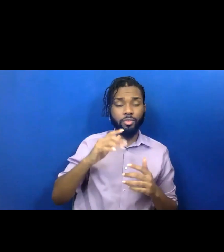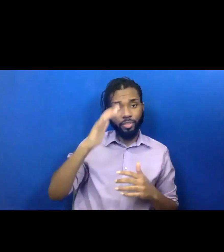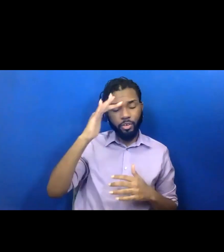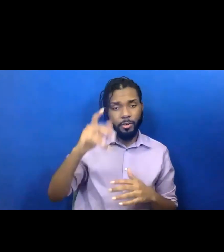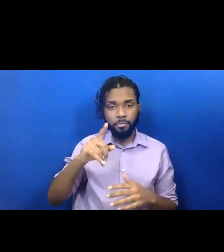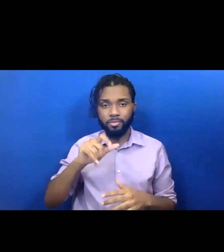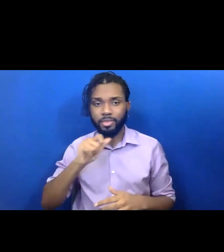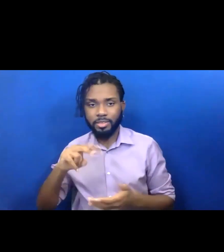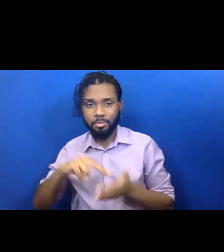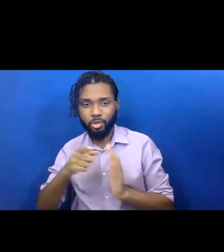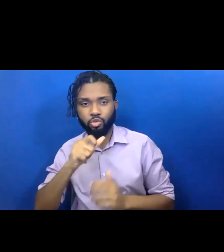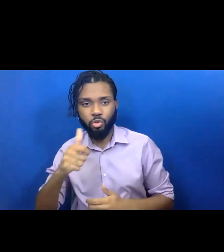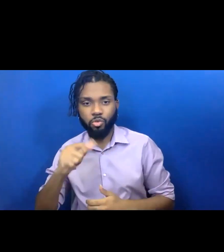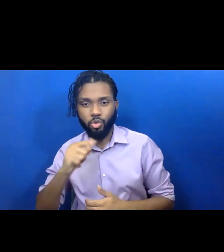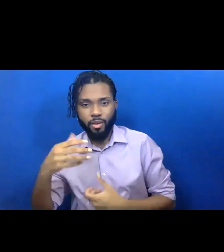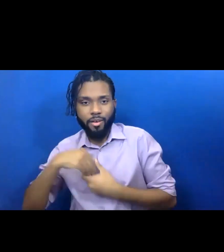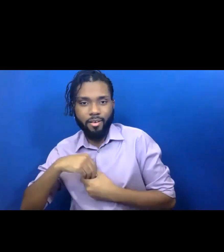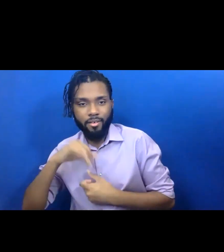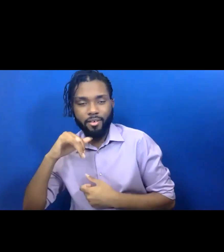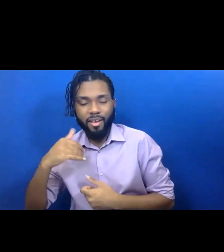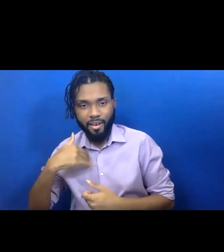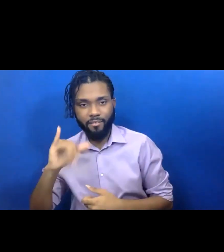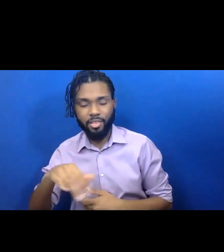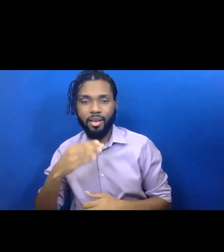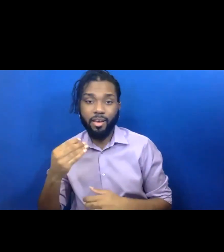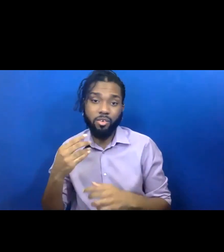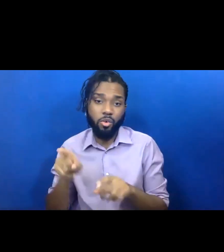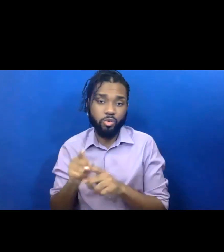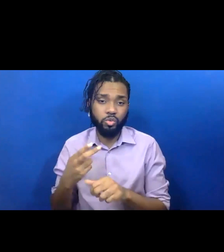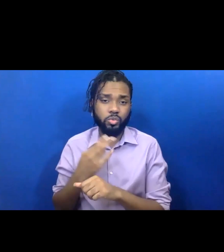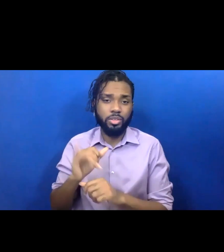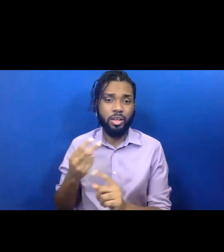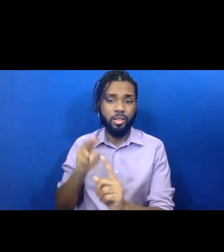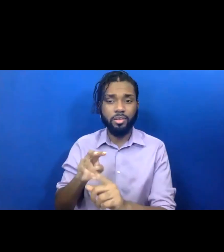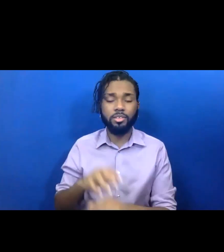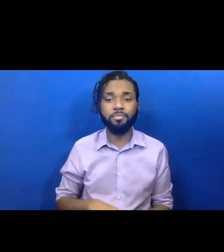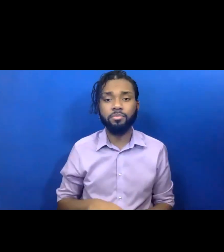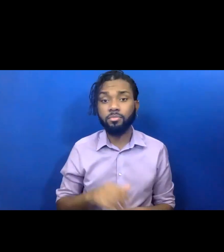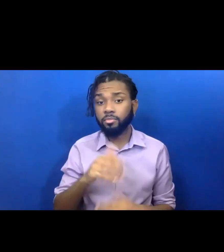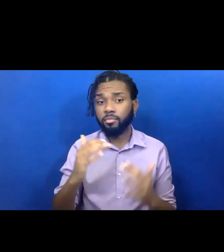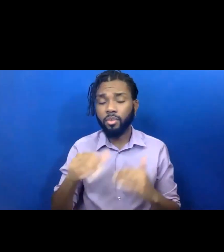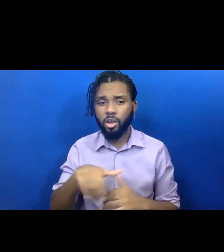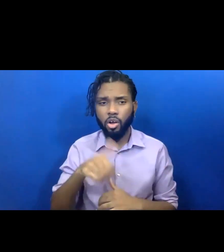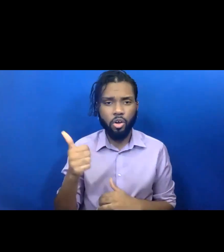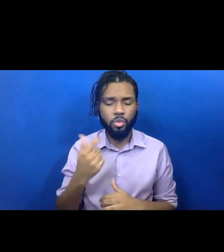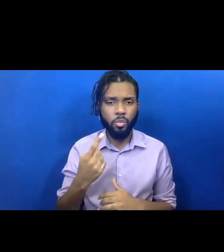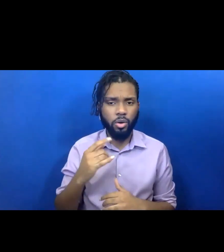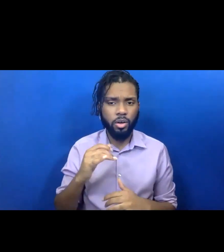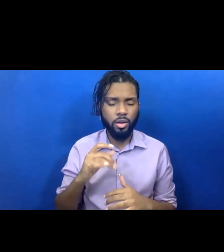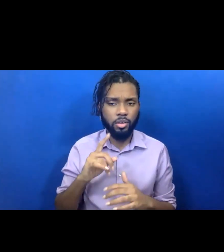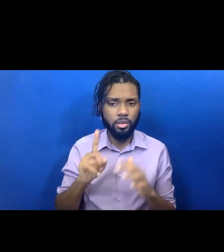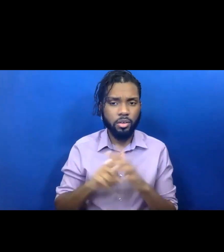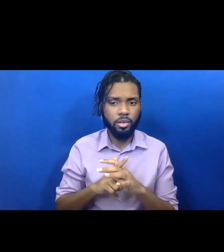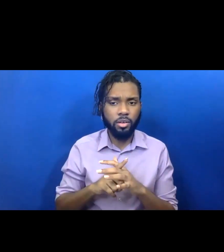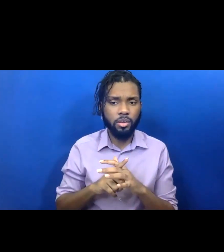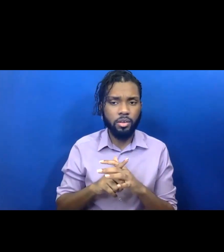lens. Here's a question that comes up. And it's been really pertinent to ask me in different forms since the paper came